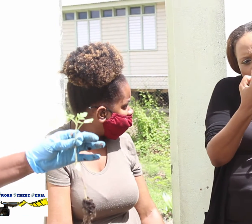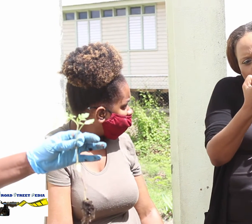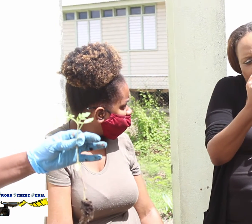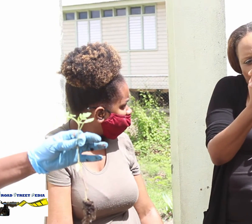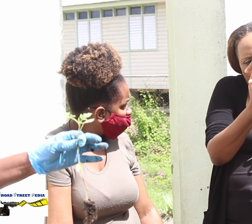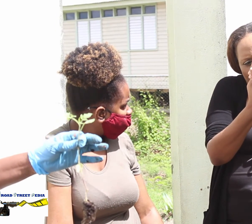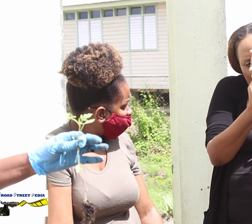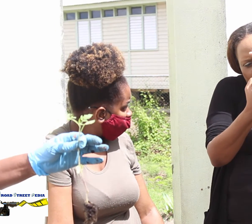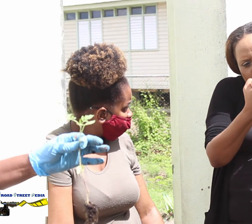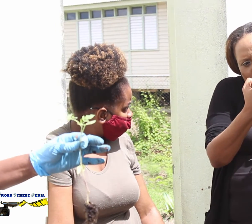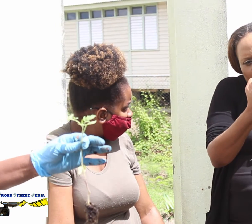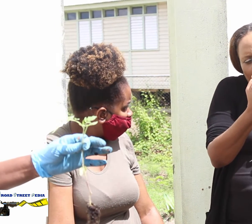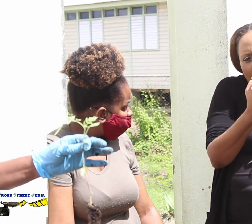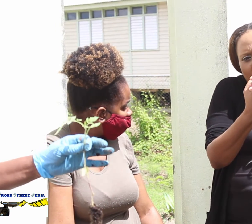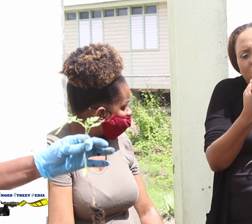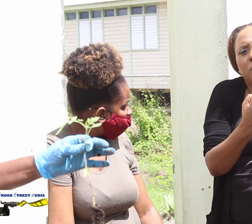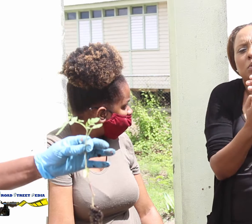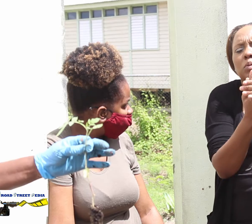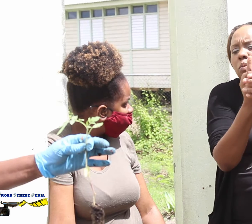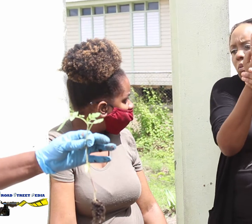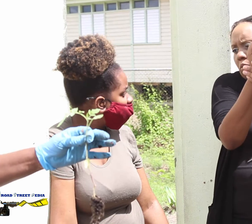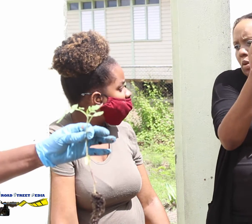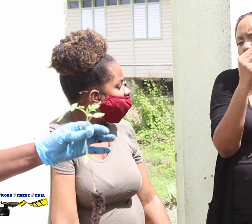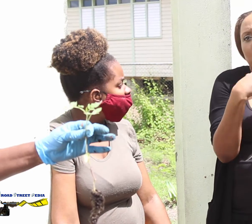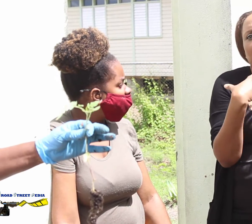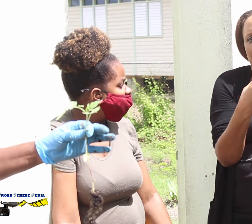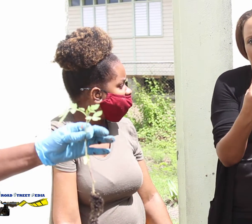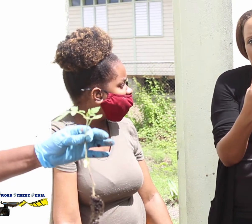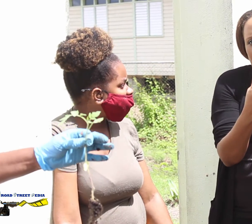plant will develop into a healthier plant.